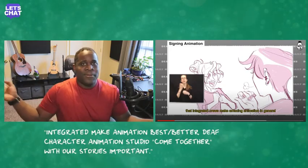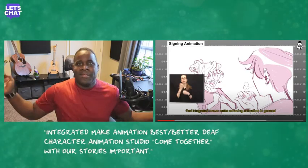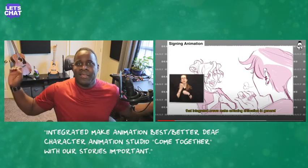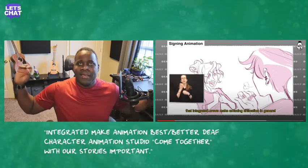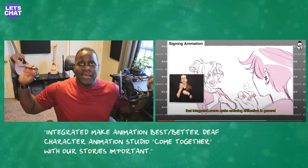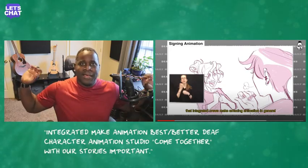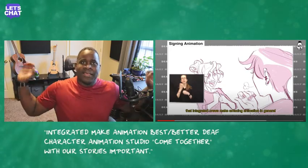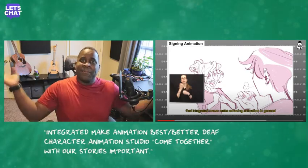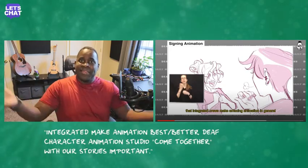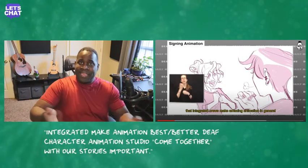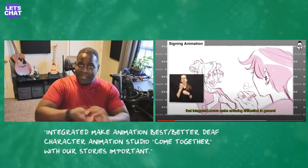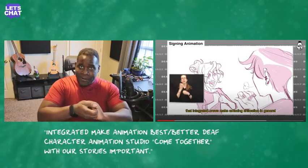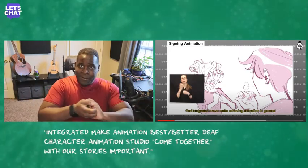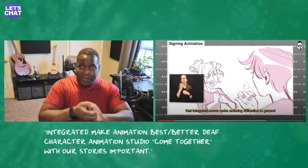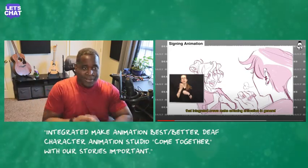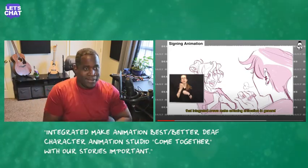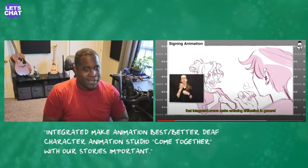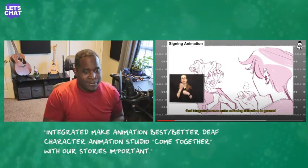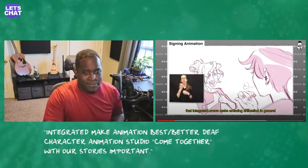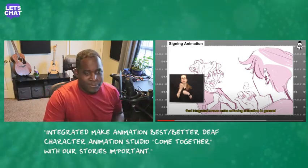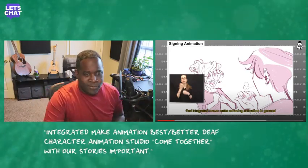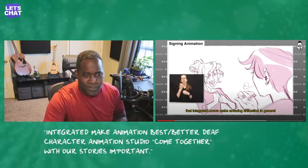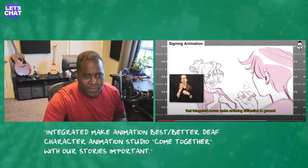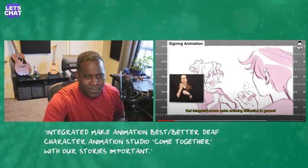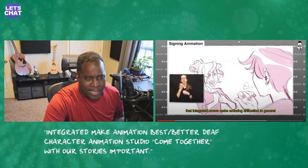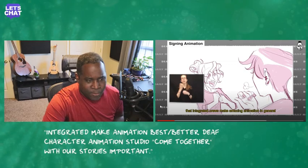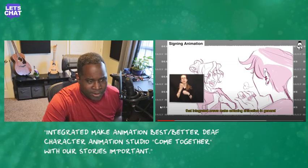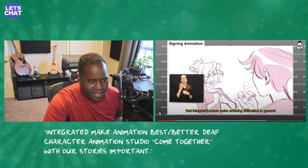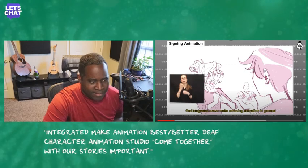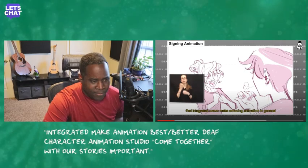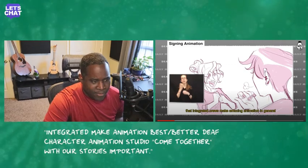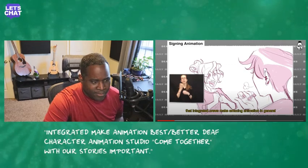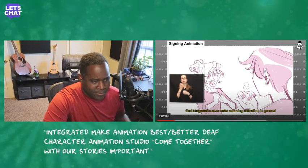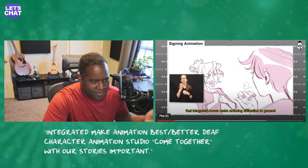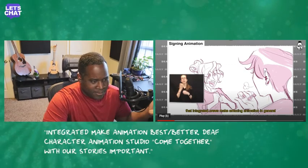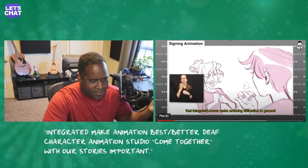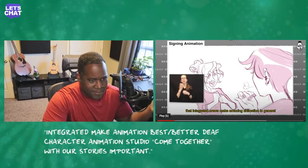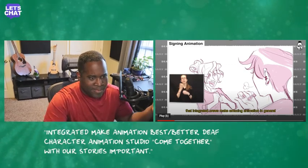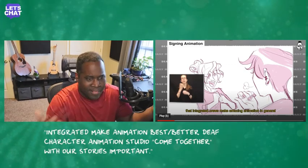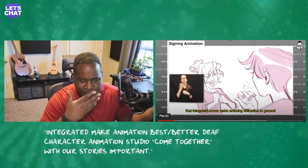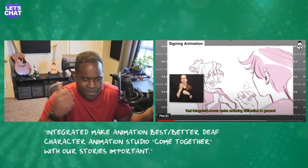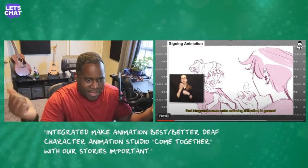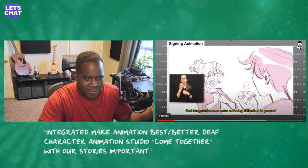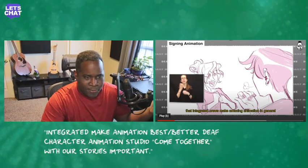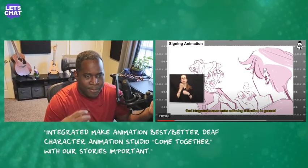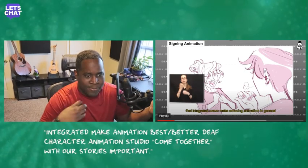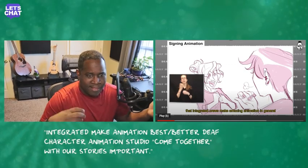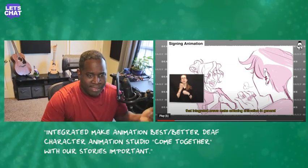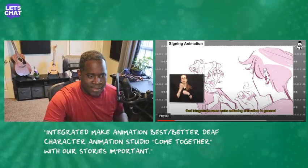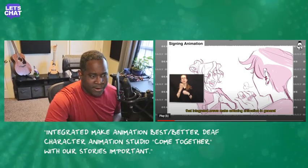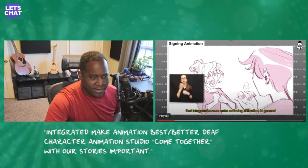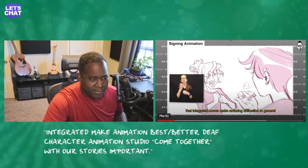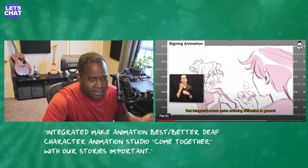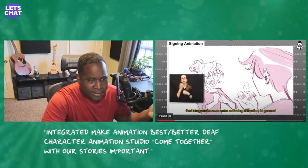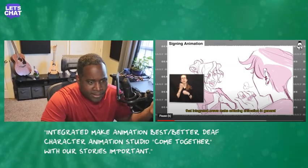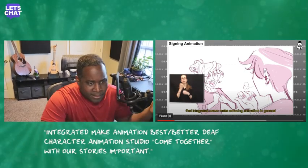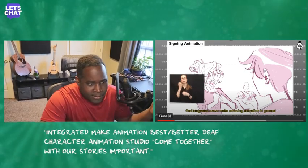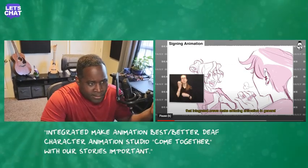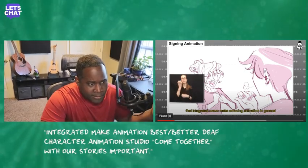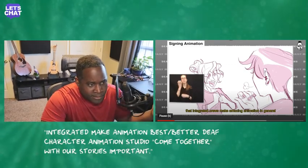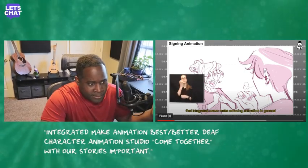people coming together to make work that's important or that's best to represent deaf